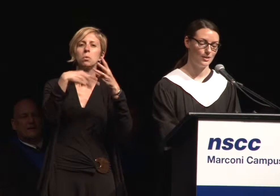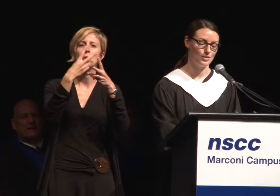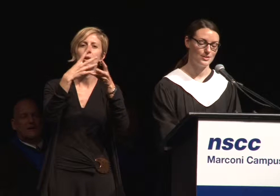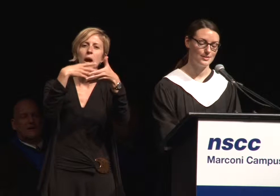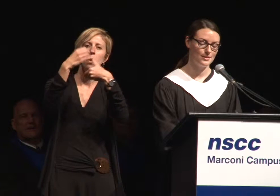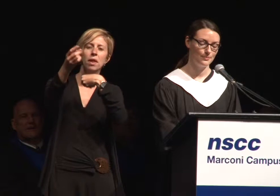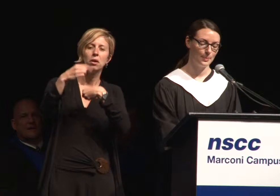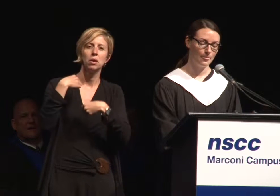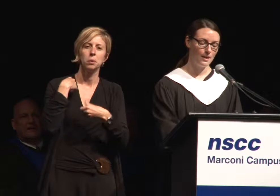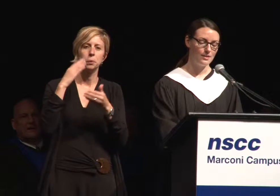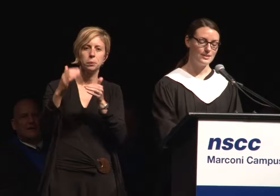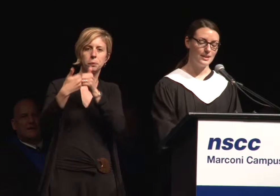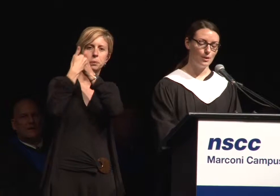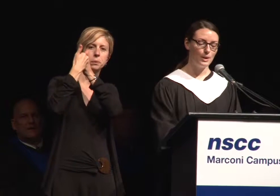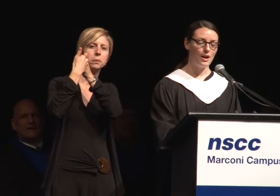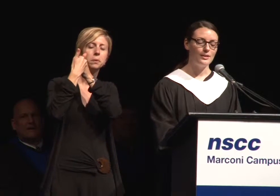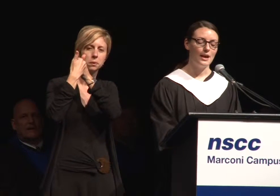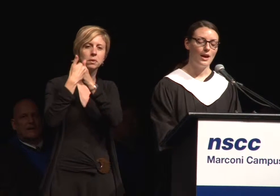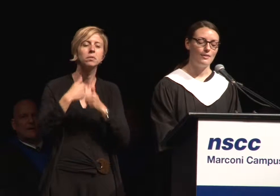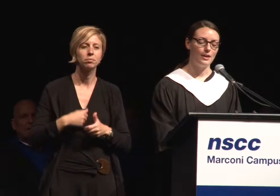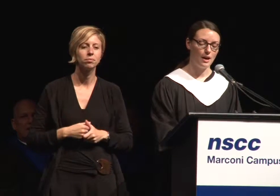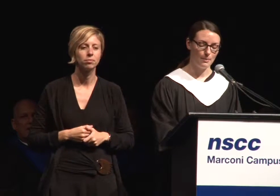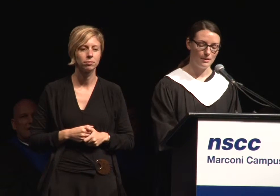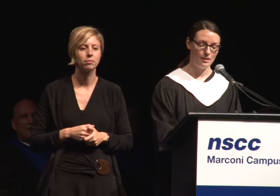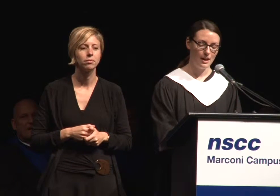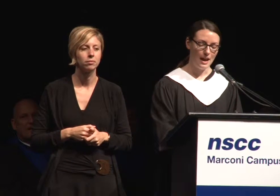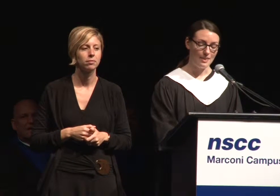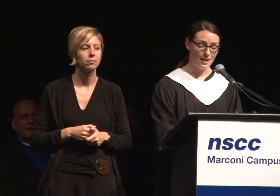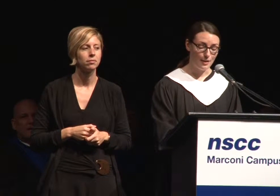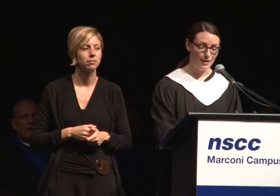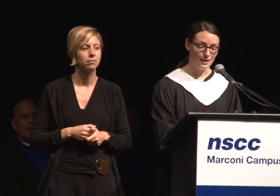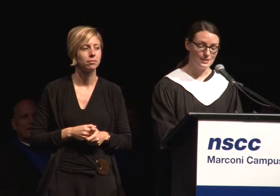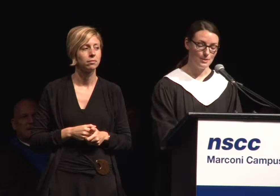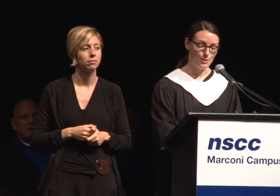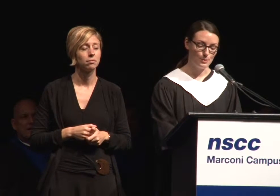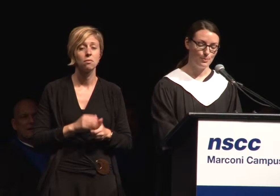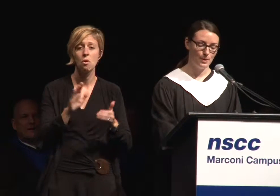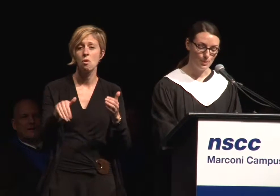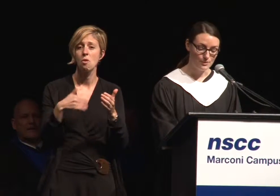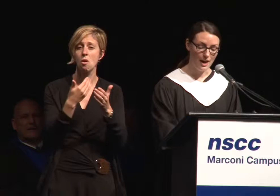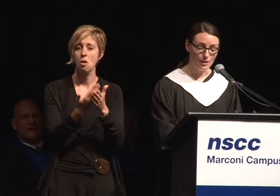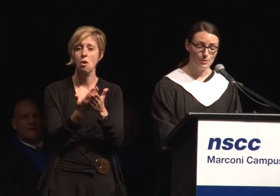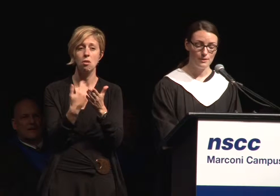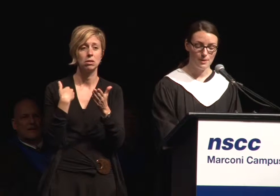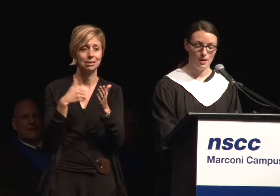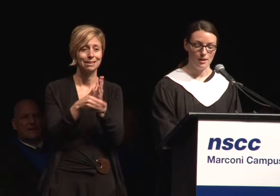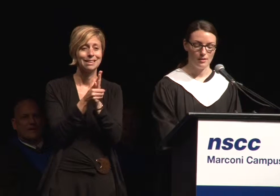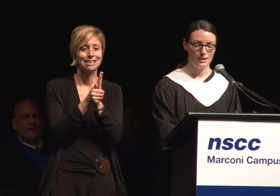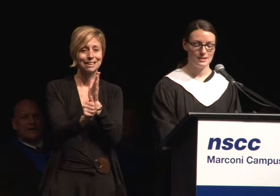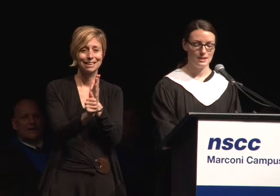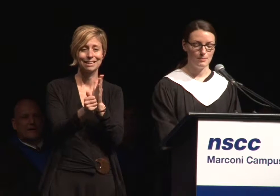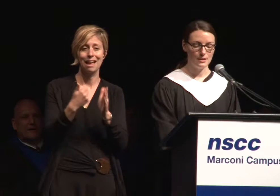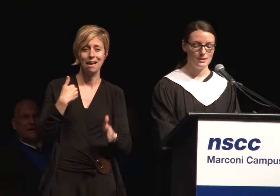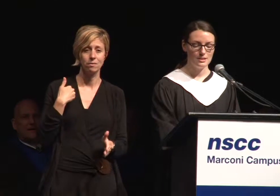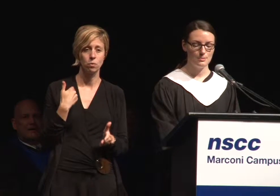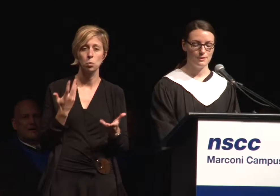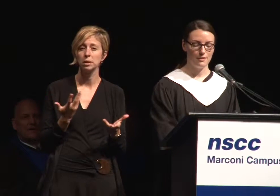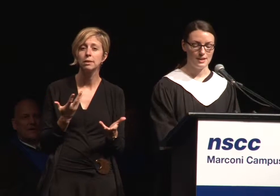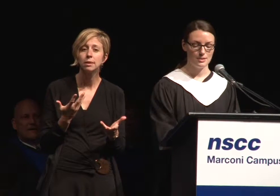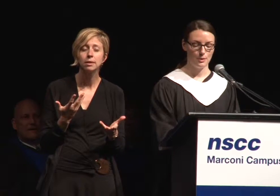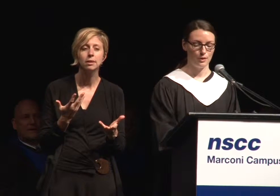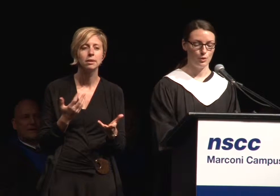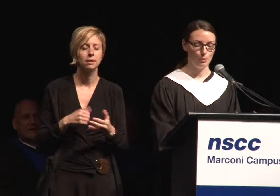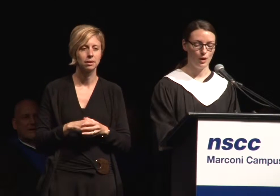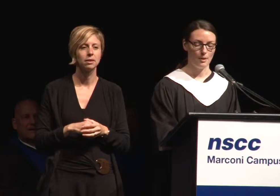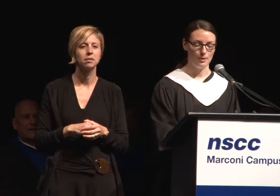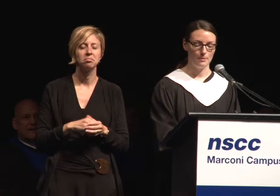new challenges. The skill we all now have in common, and that I think is the most valuable of them all, is the ability to be